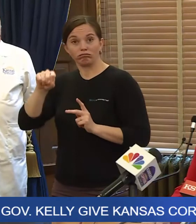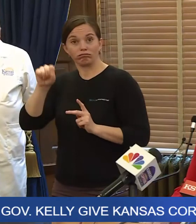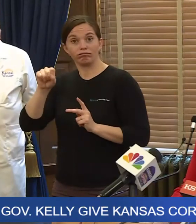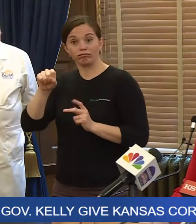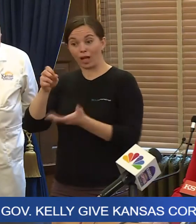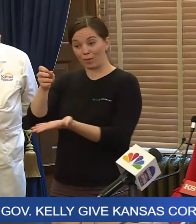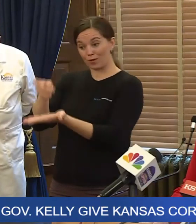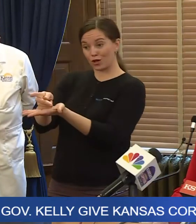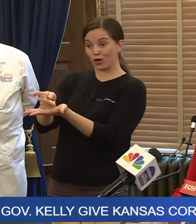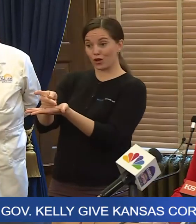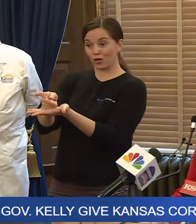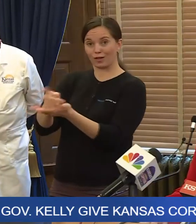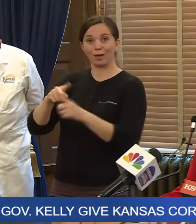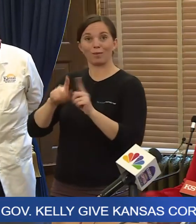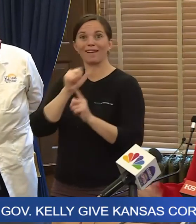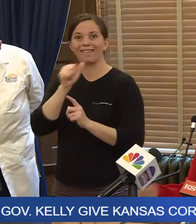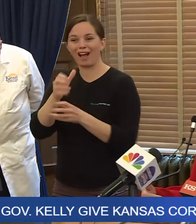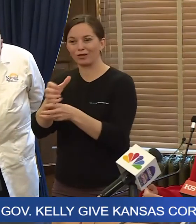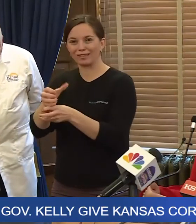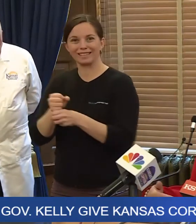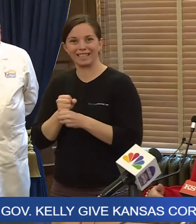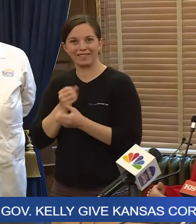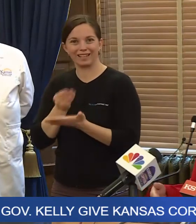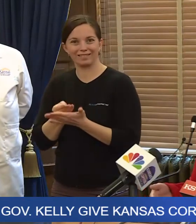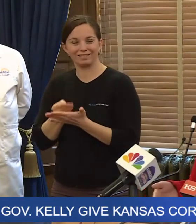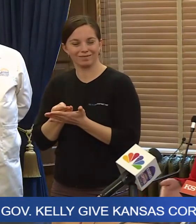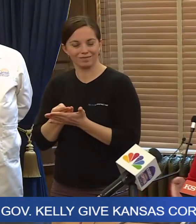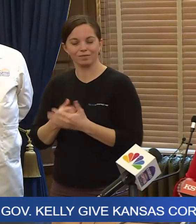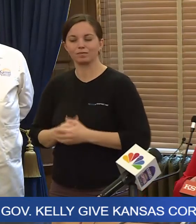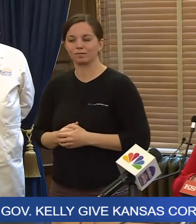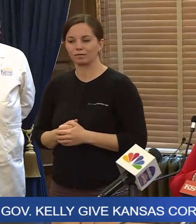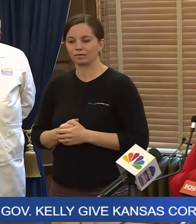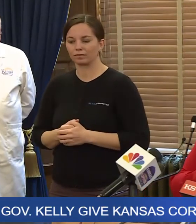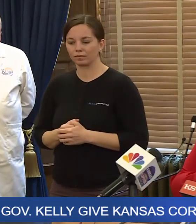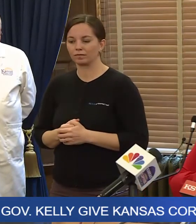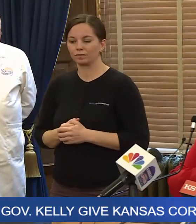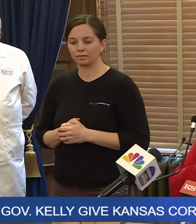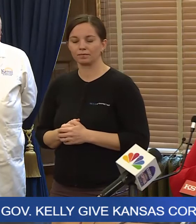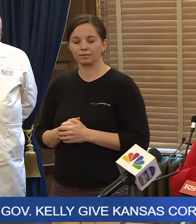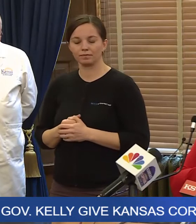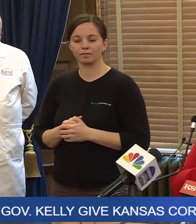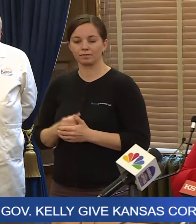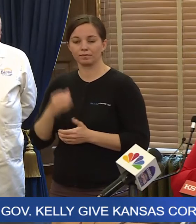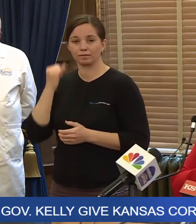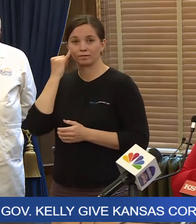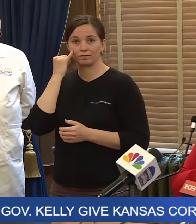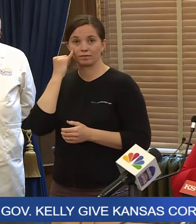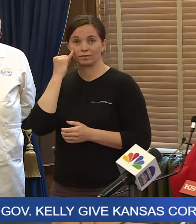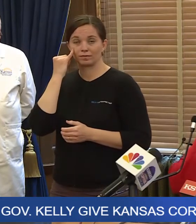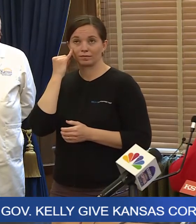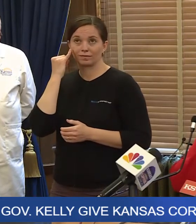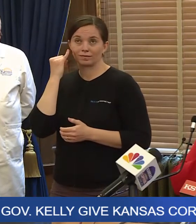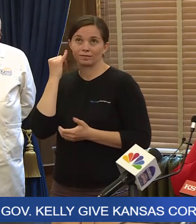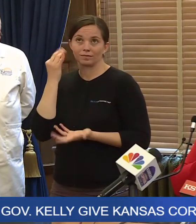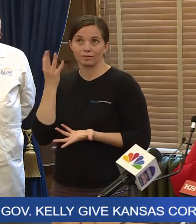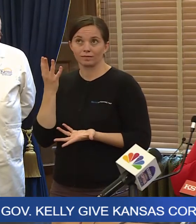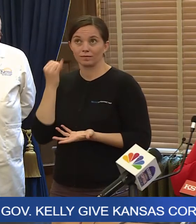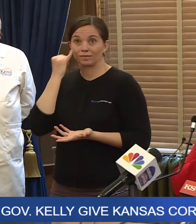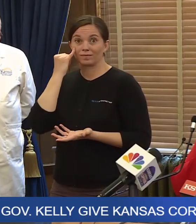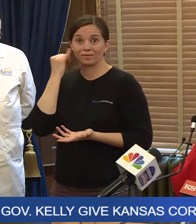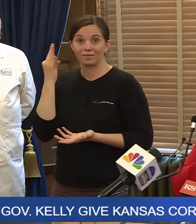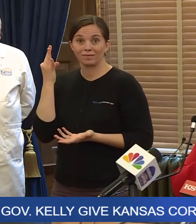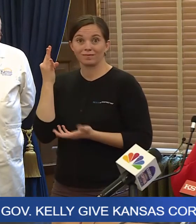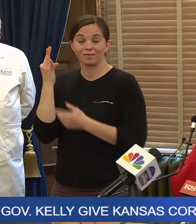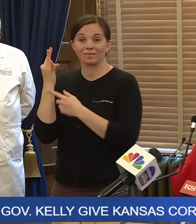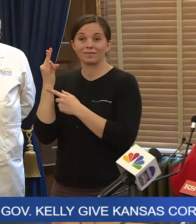receiving their unemployment benefits? So part of that is, again, if everyone, a huge piece of it is if everyone's rushing to